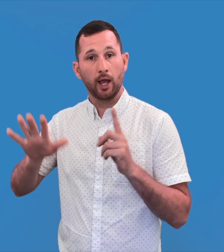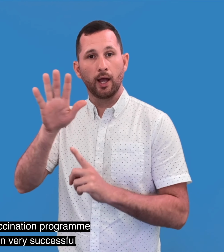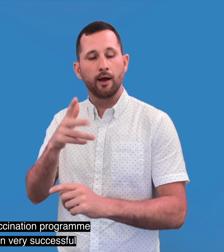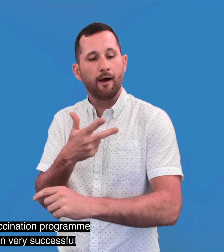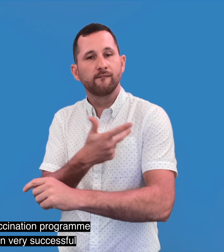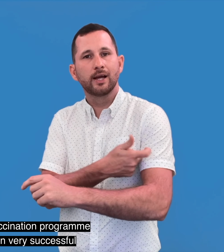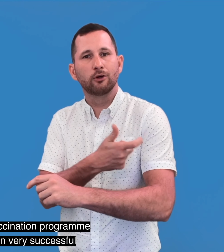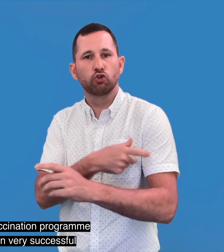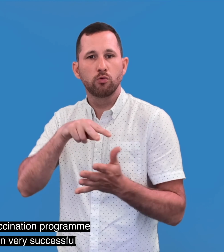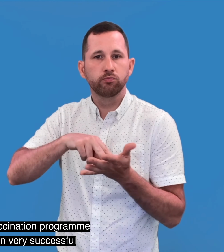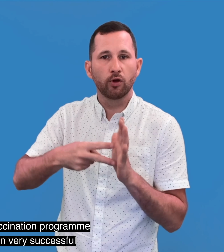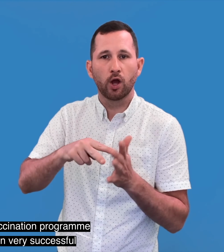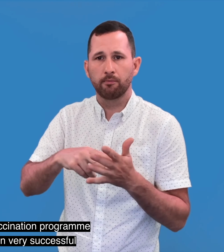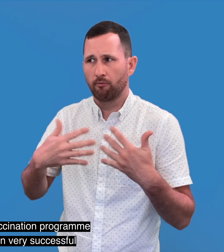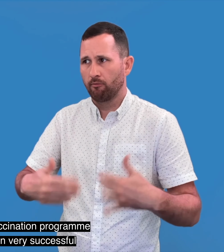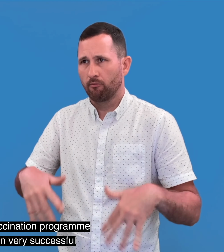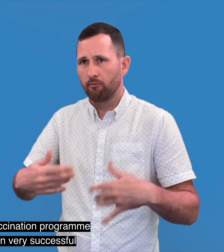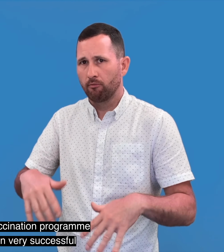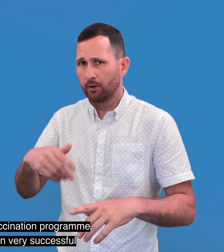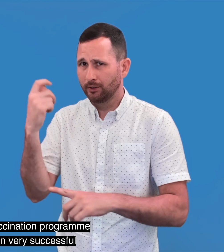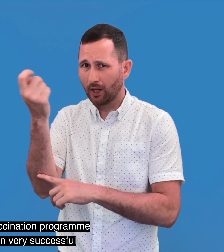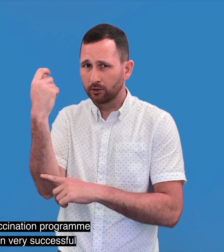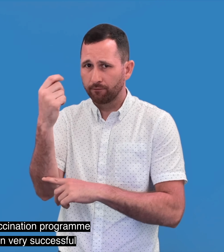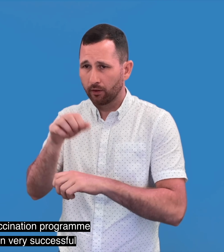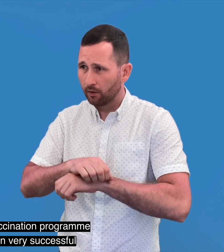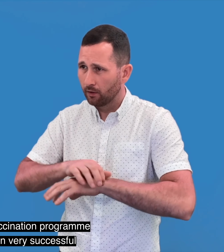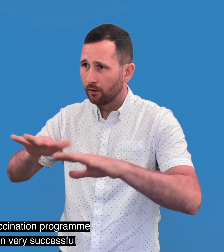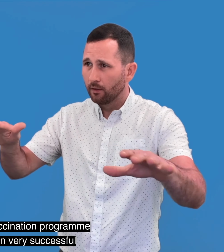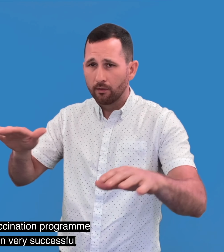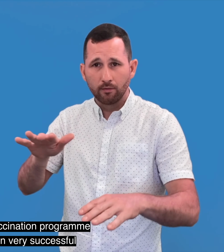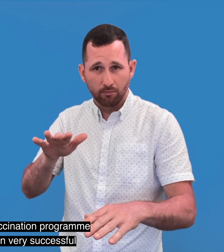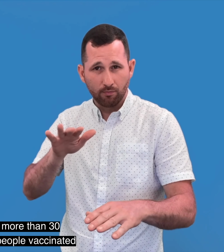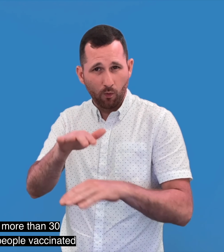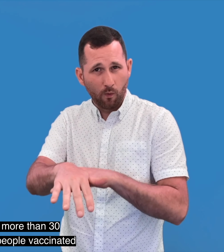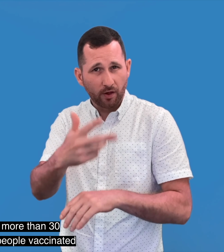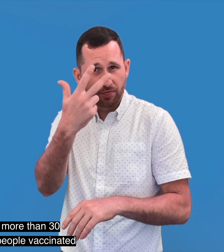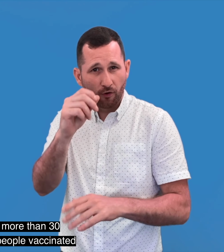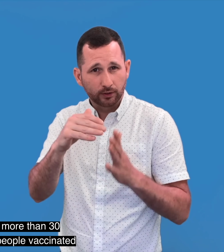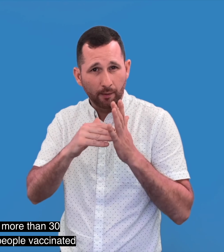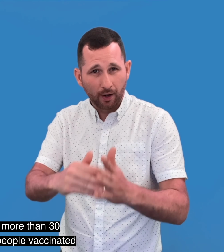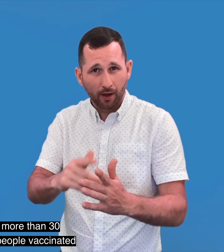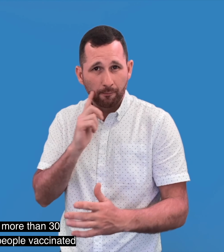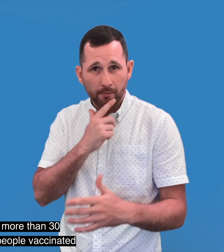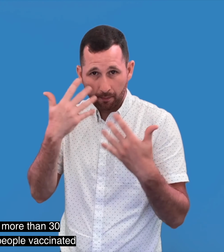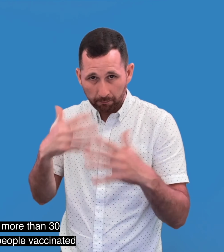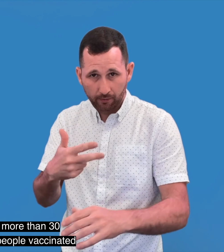The UK vaccination programme has been very successful, with more than over 30 million people